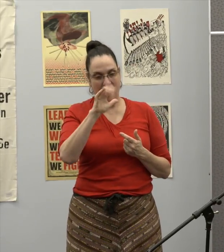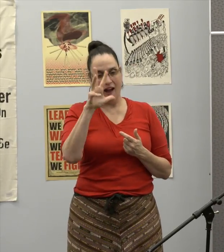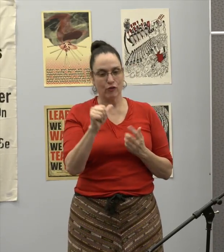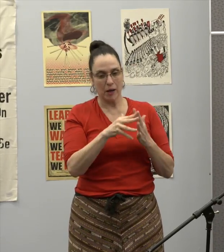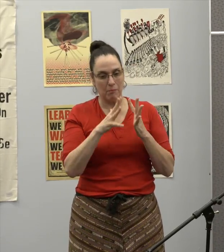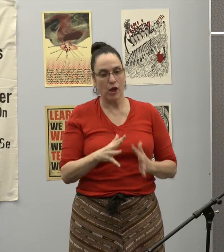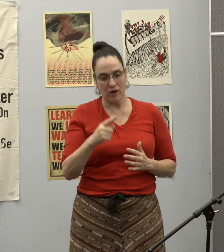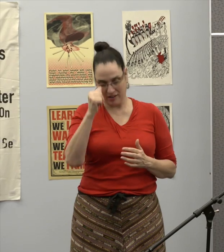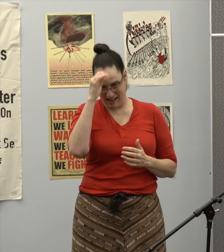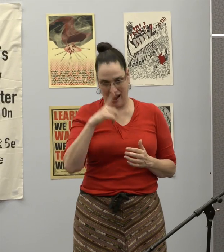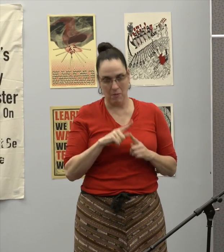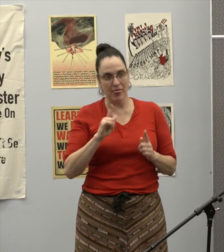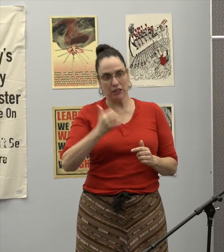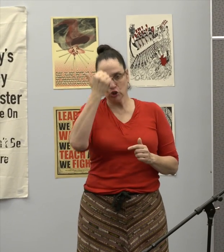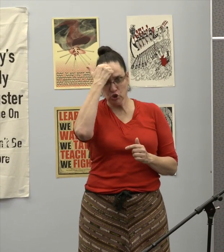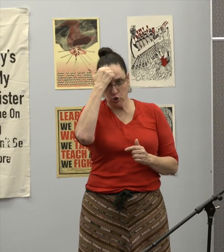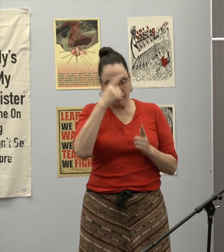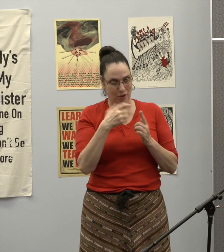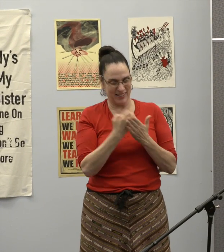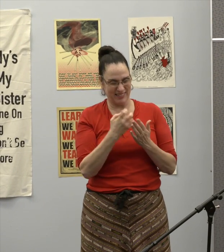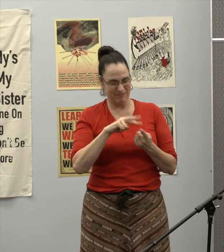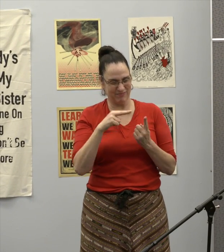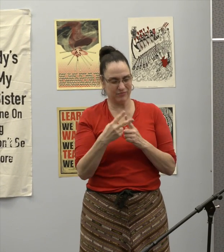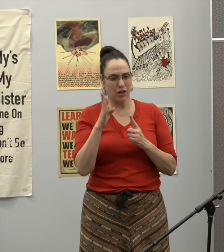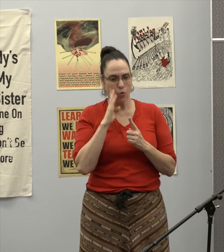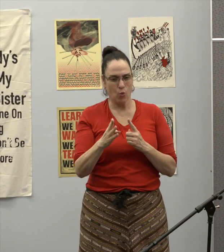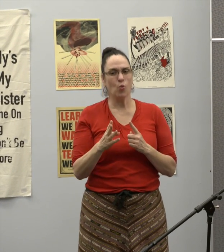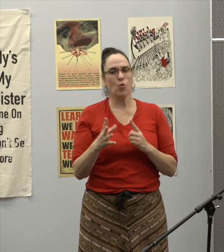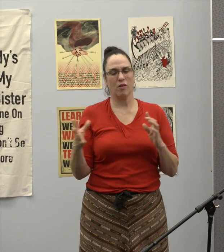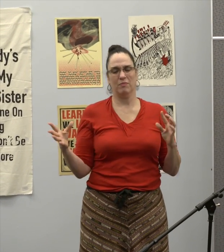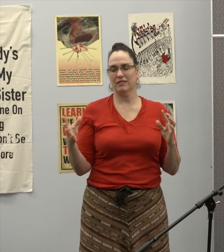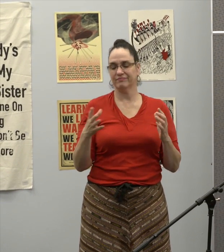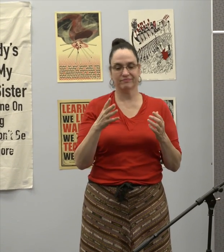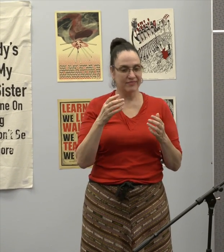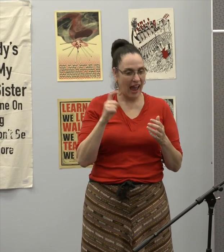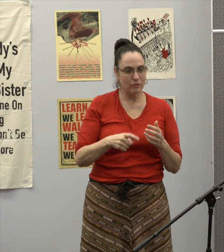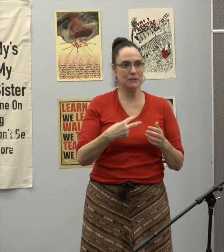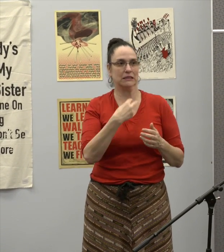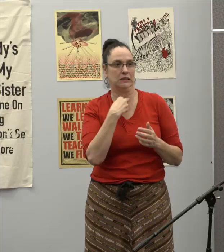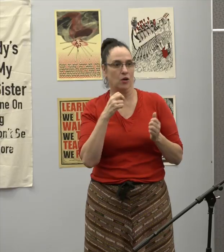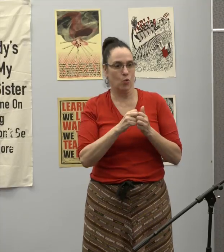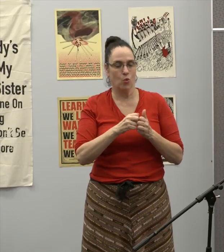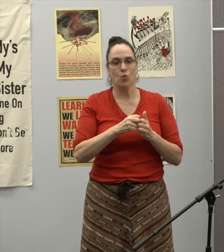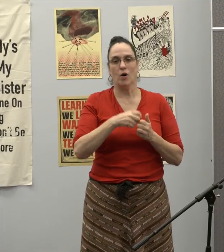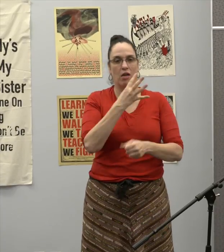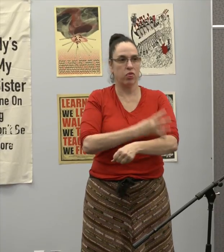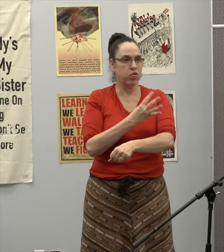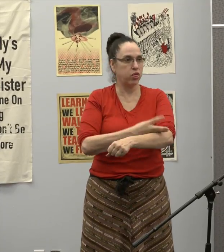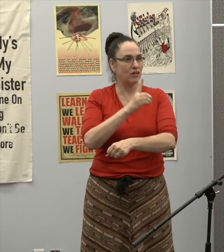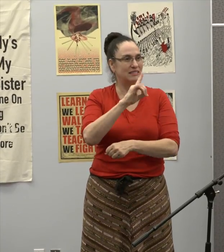stupid economically, because he'll go on dialysis, which will cost tens of thousands of dollars a year, so he'll go